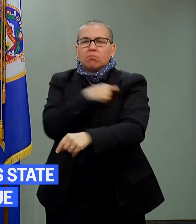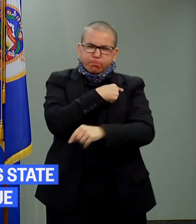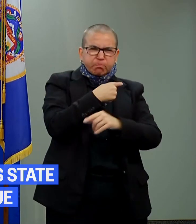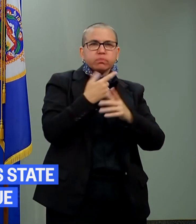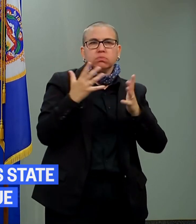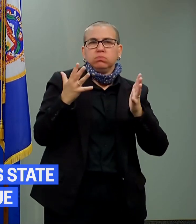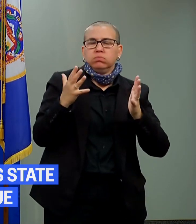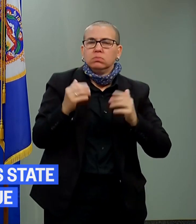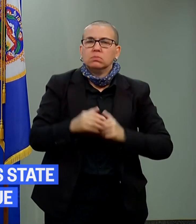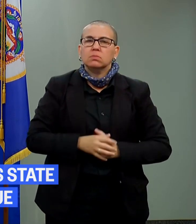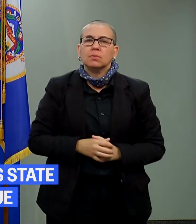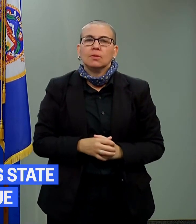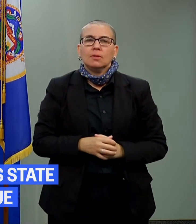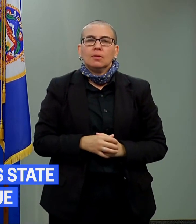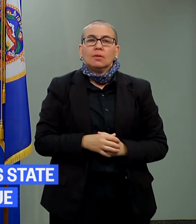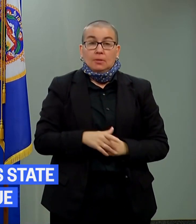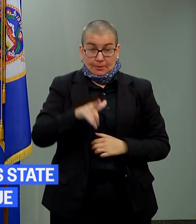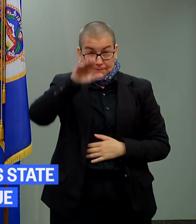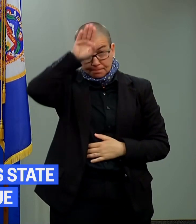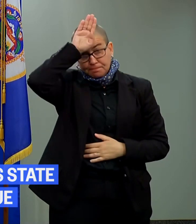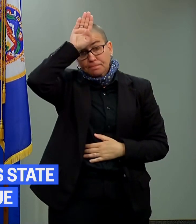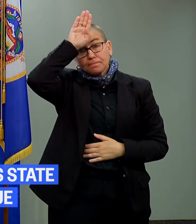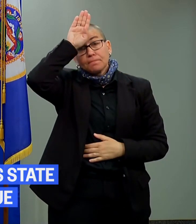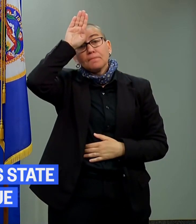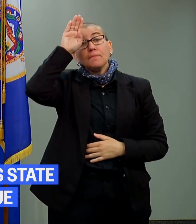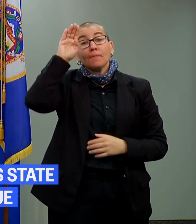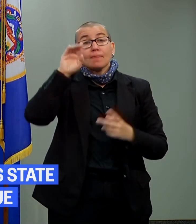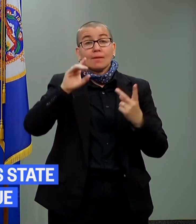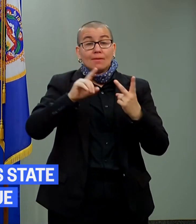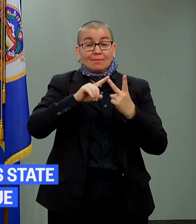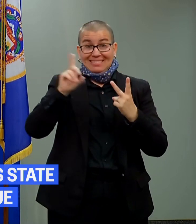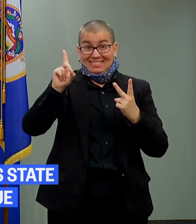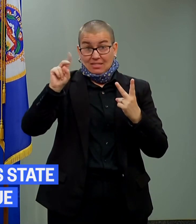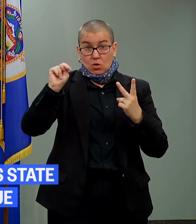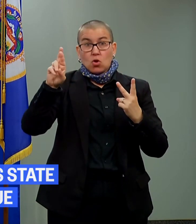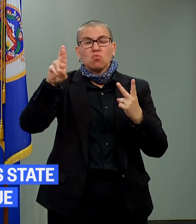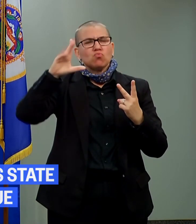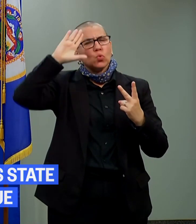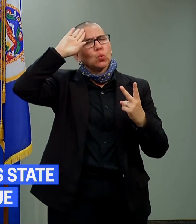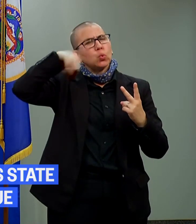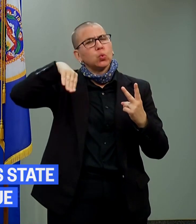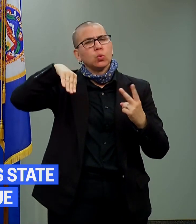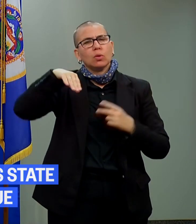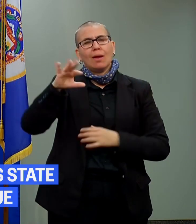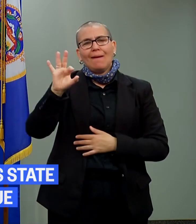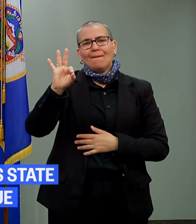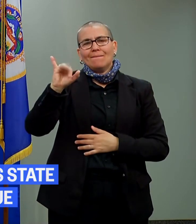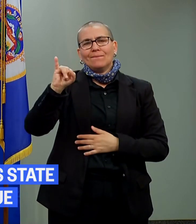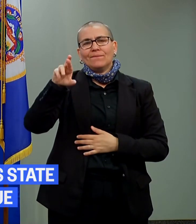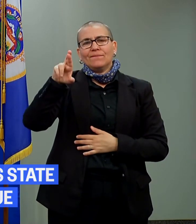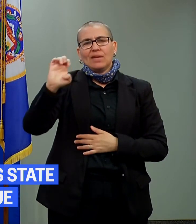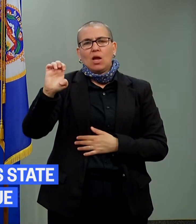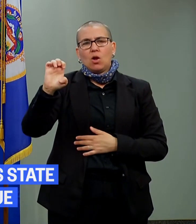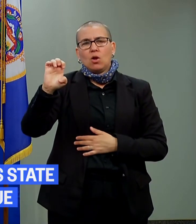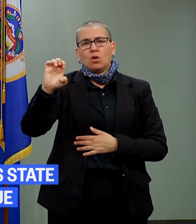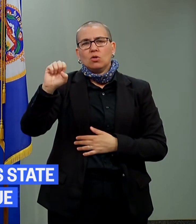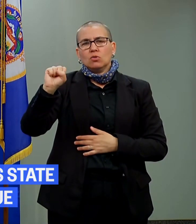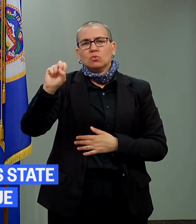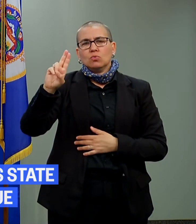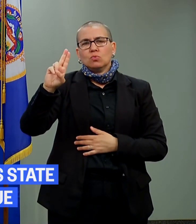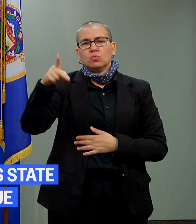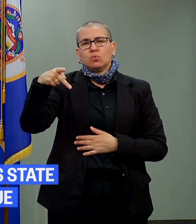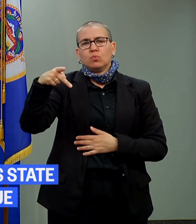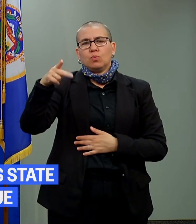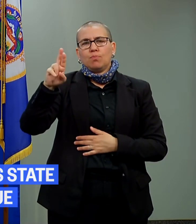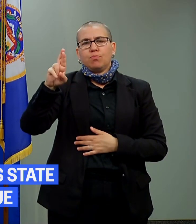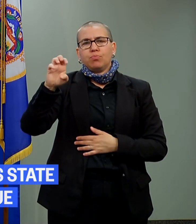to the state fire marshal and we went to the DNR, who do fire suppression as a regular part of their business, and we